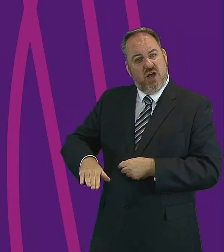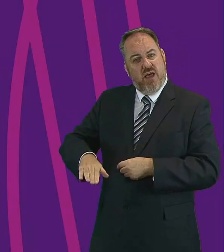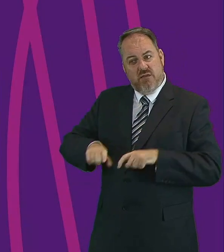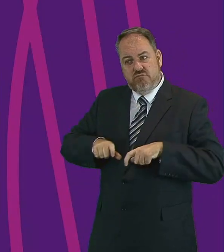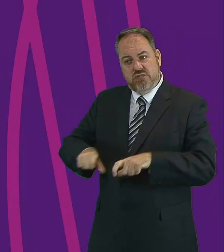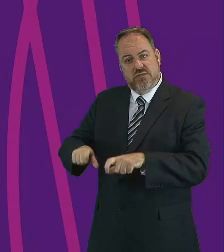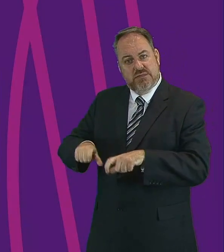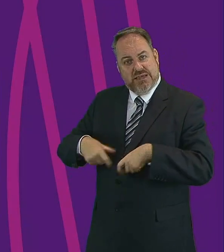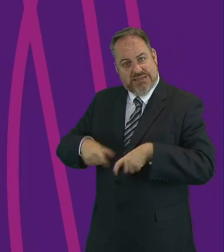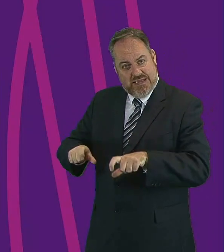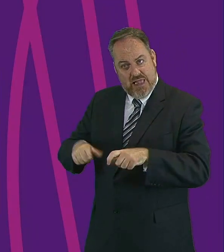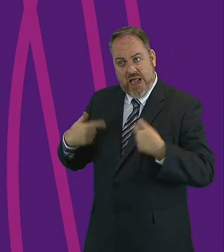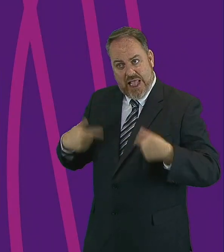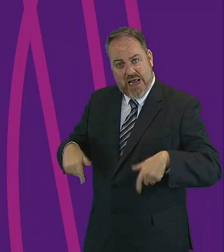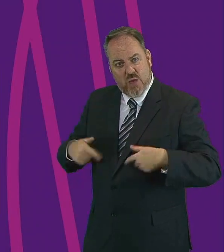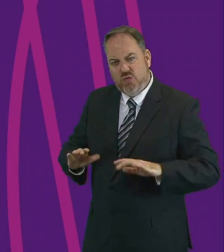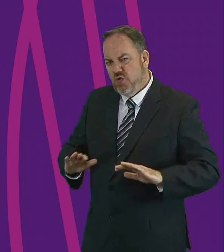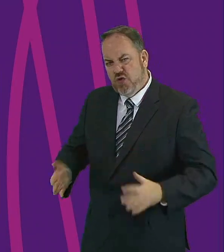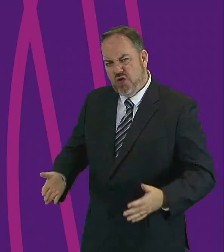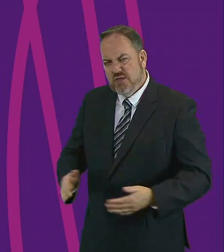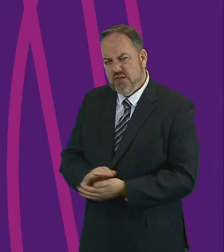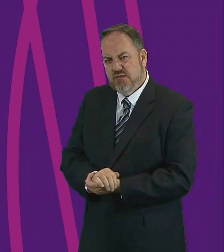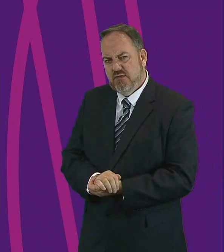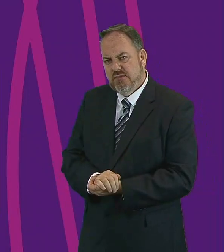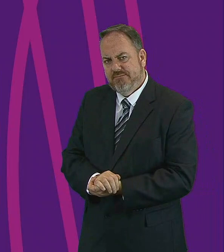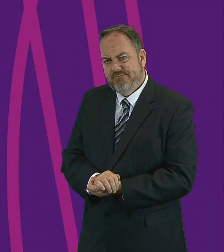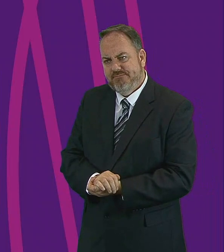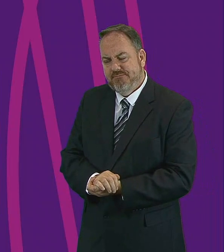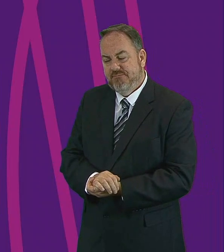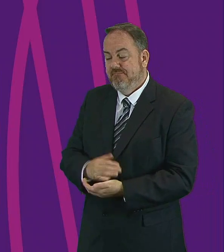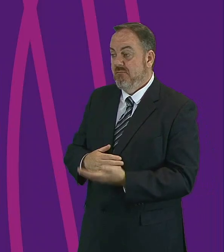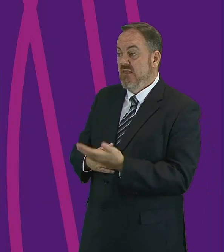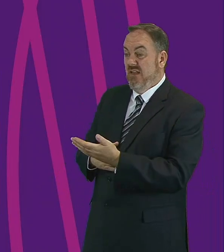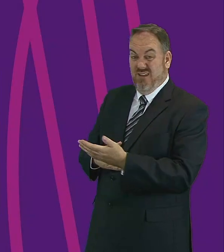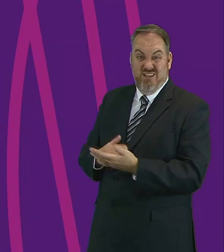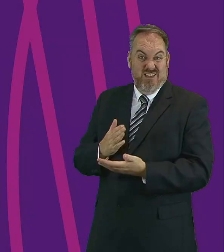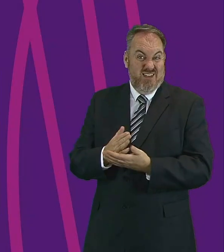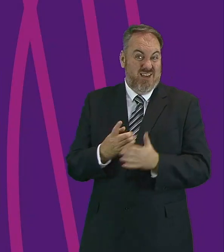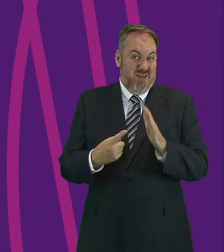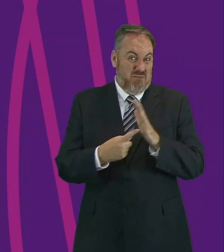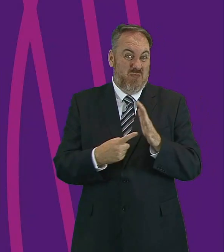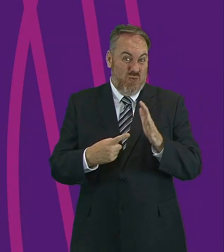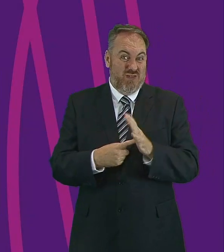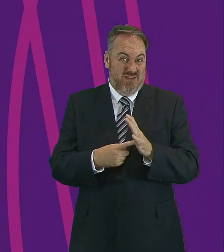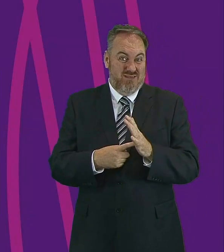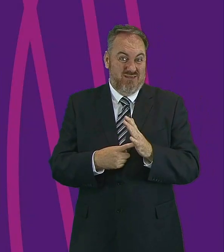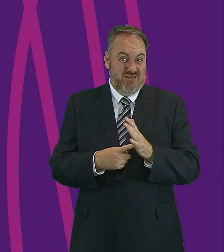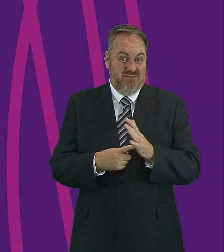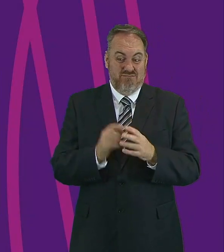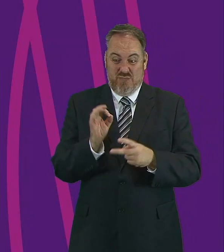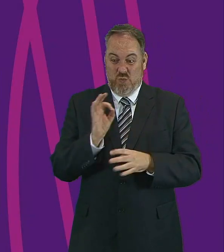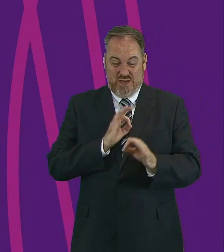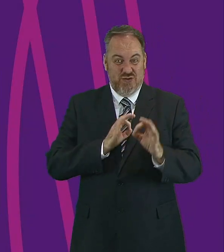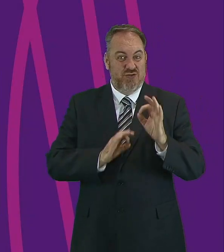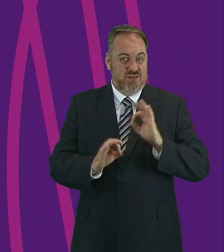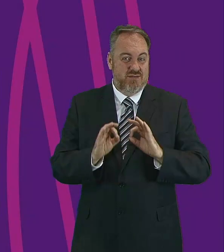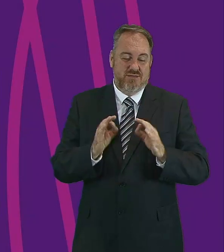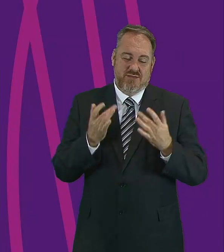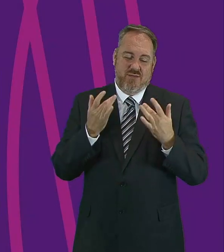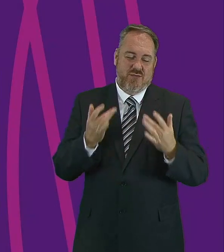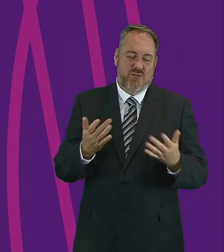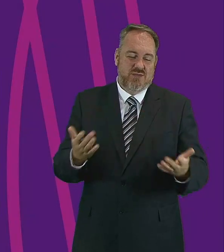to take place? First Minister. These are the important practical questions people always have in these situations. There